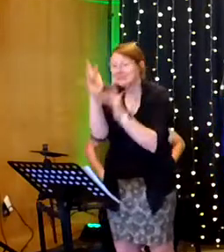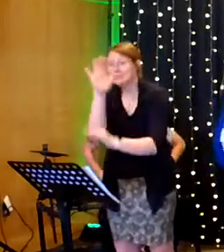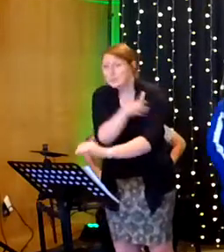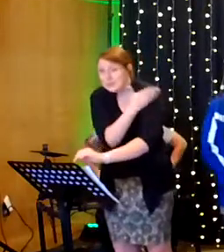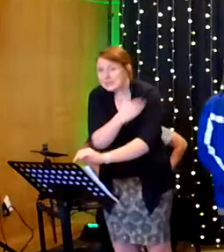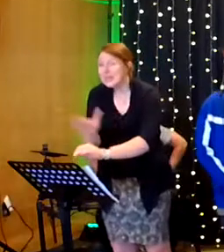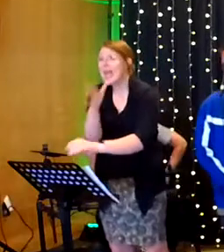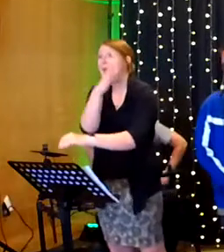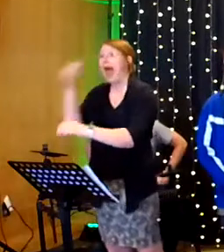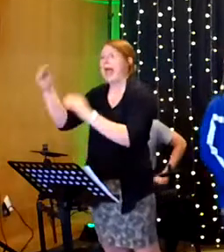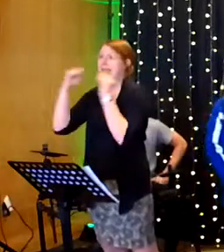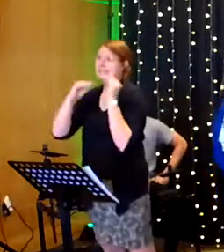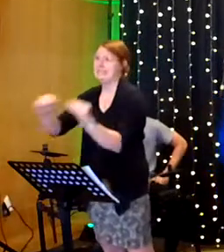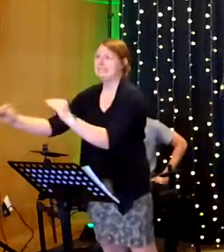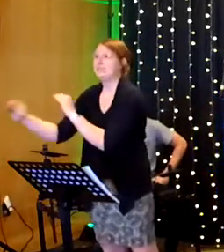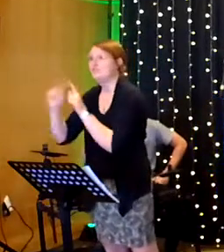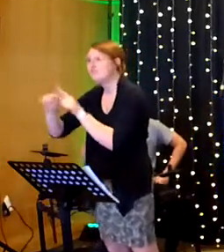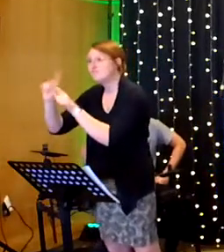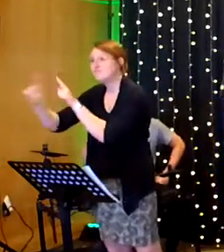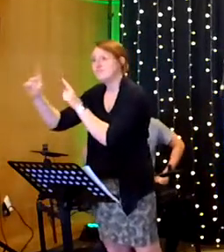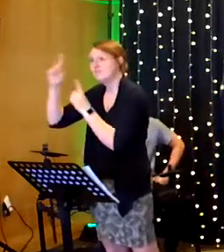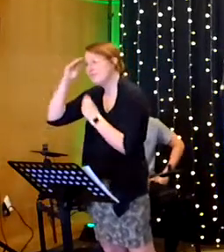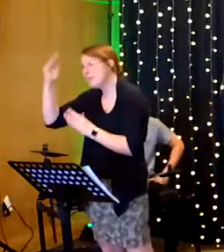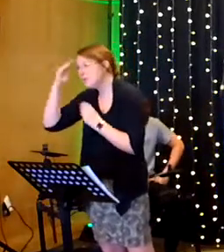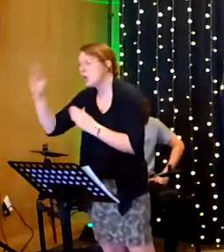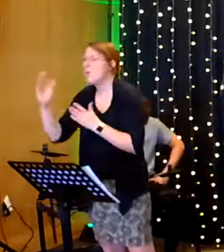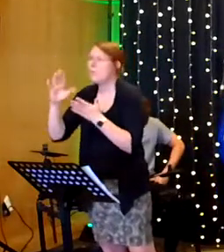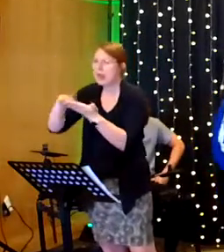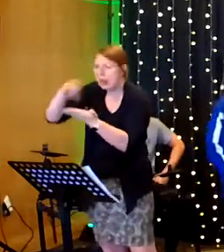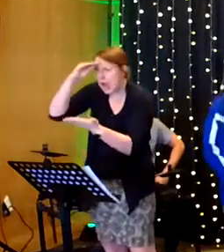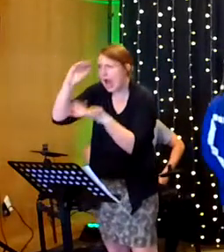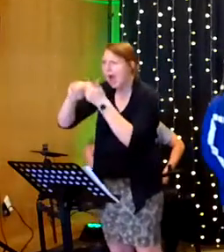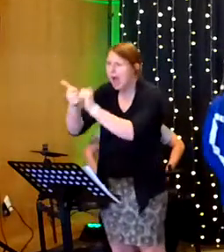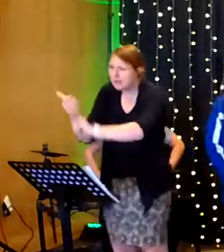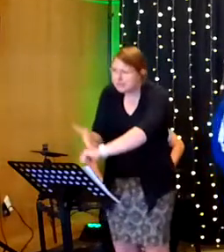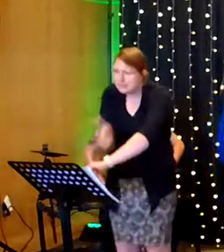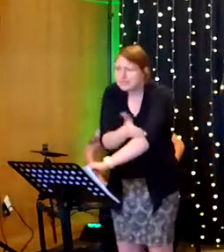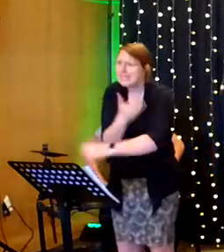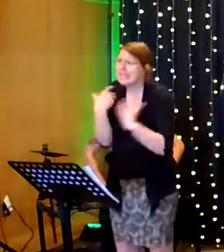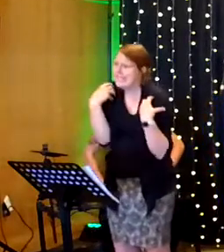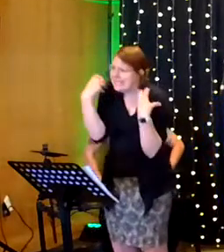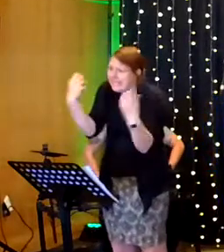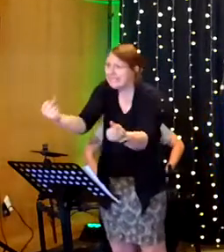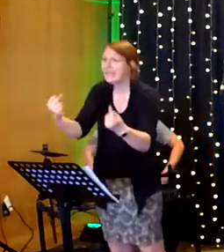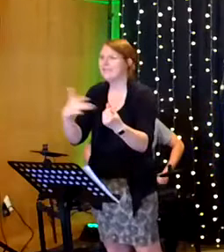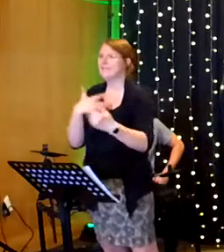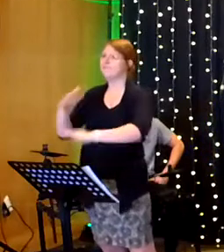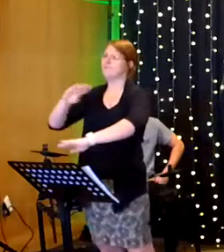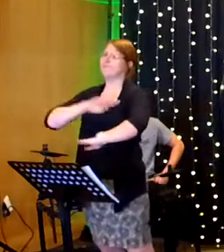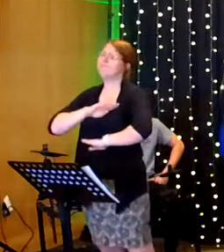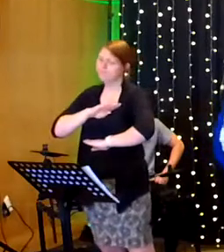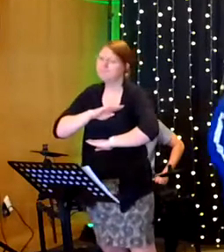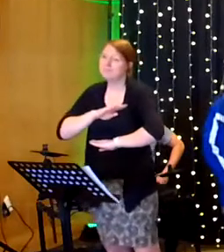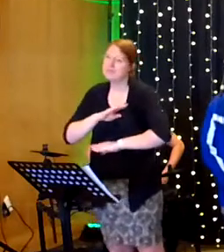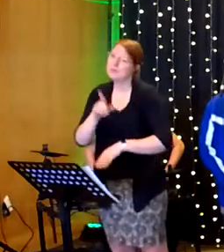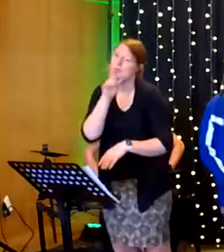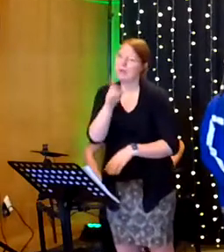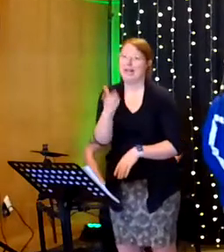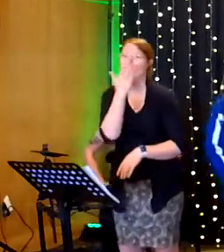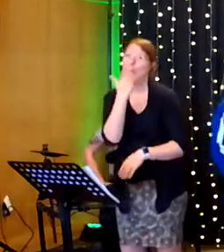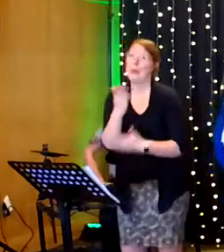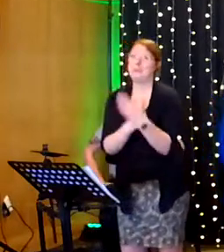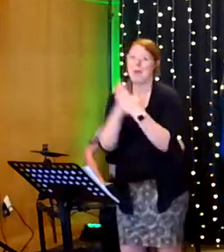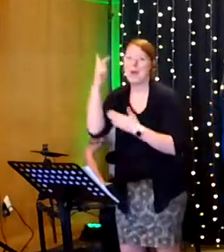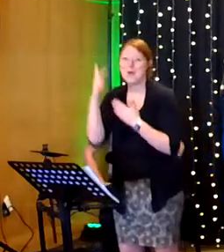lessons, and we learn how to kind of heal and get well and have wholeness in our lives. And it's just an amazing program.